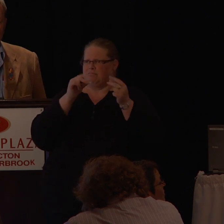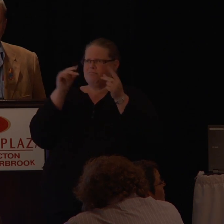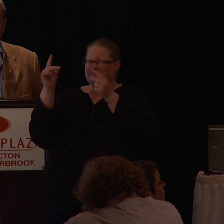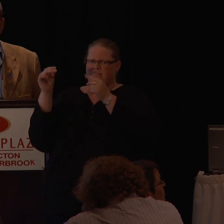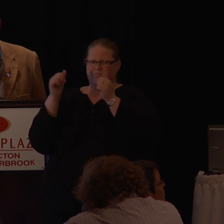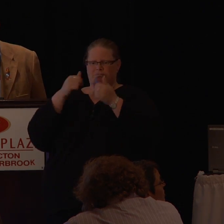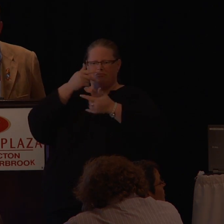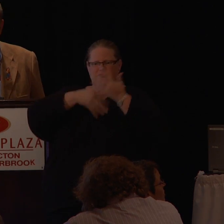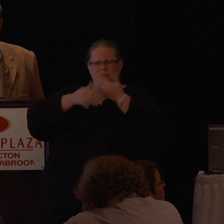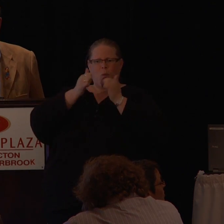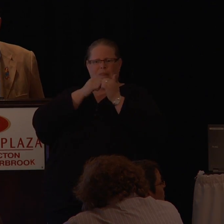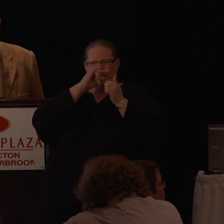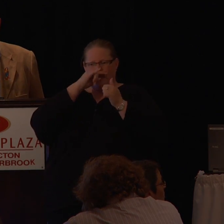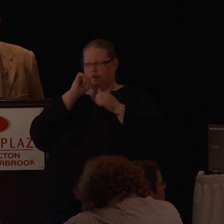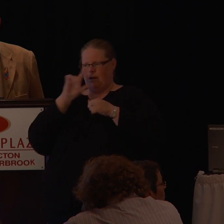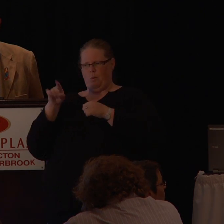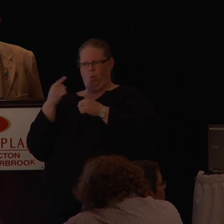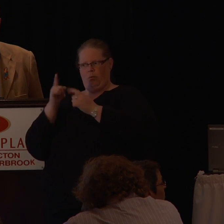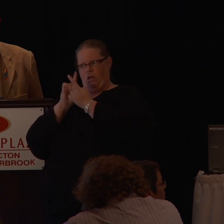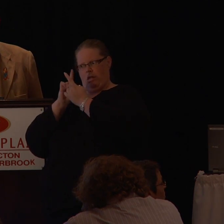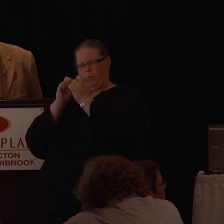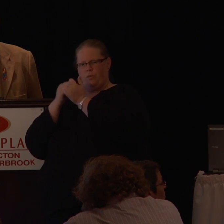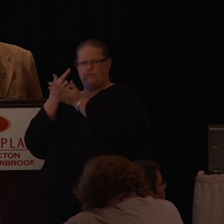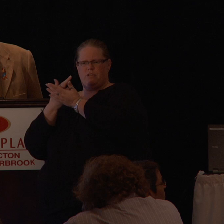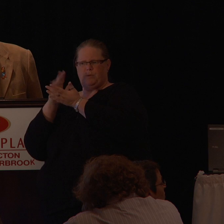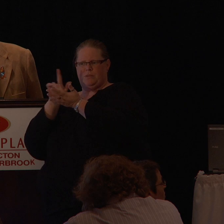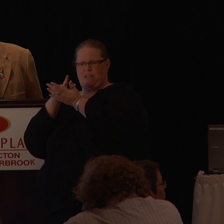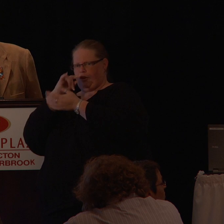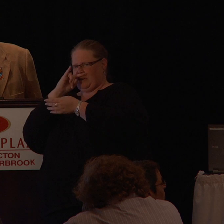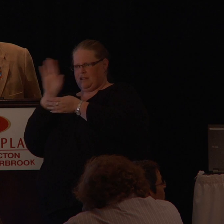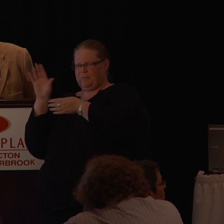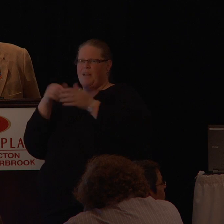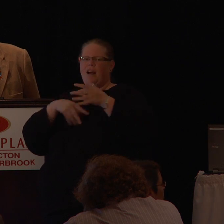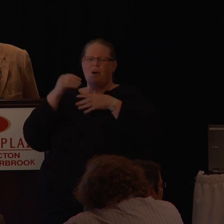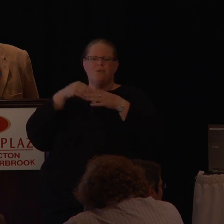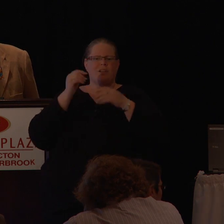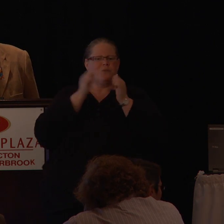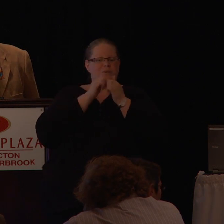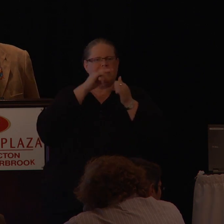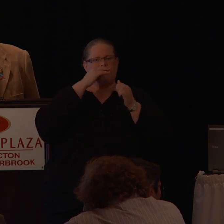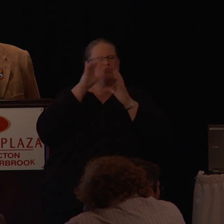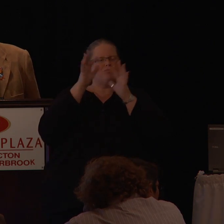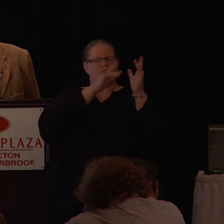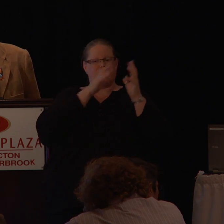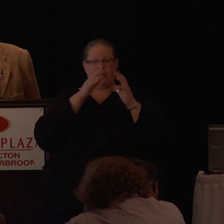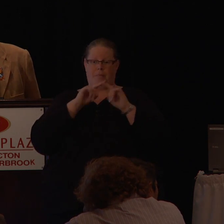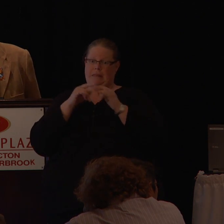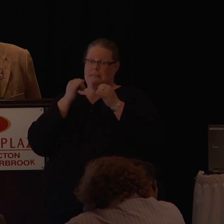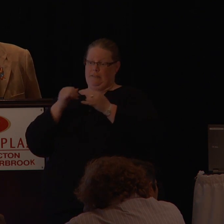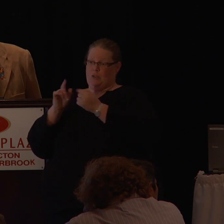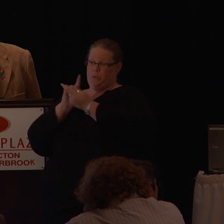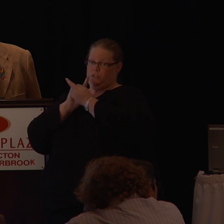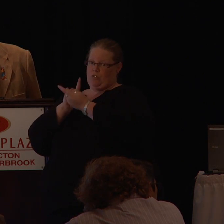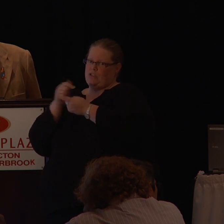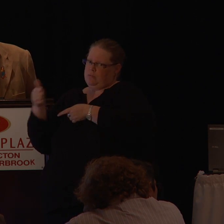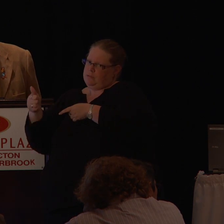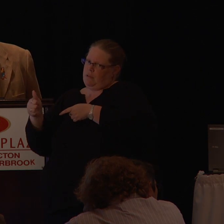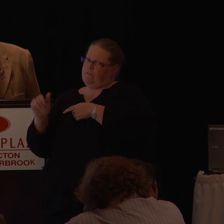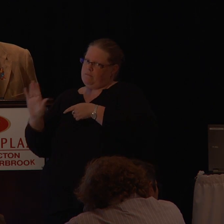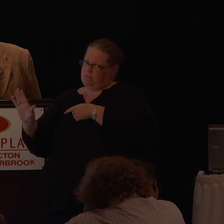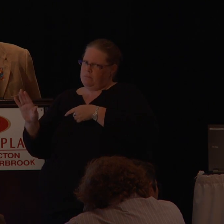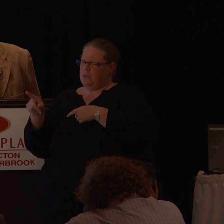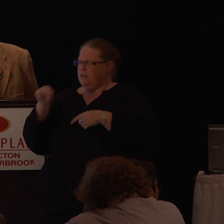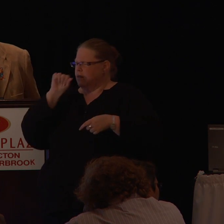other kids other than the kids in his resource center, but not for the individual instruction which he gets himself. And he loves